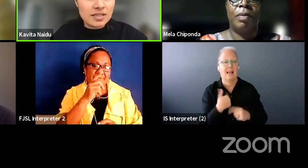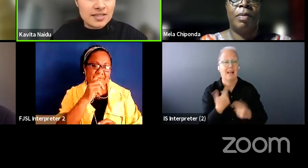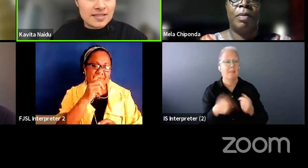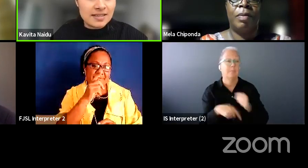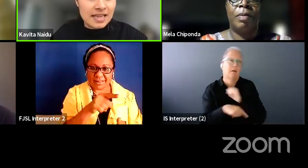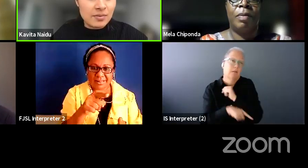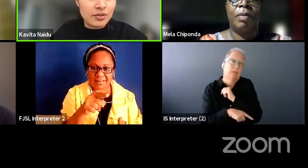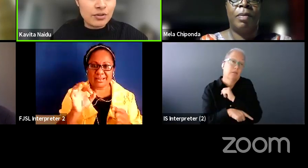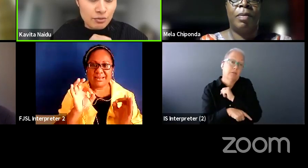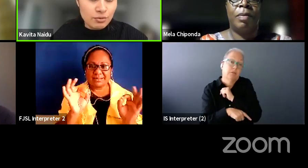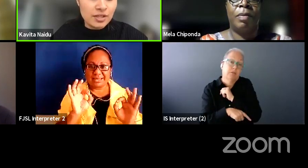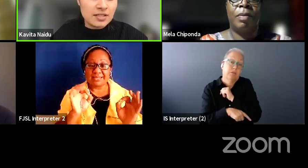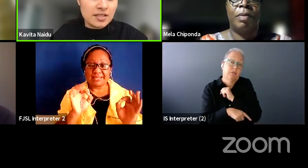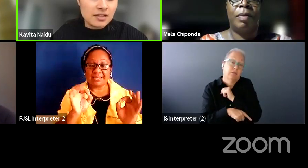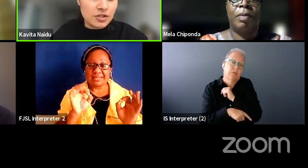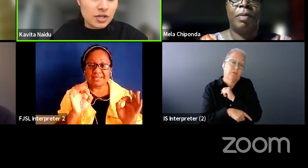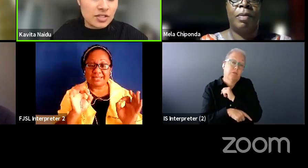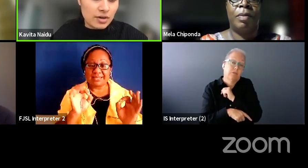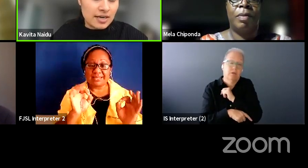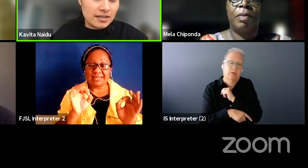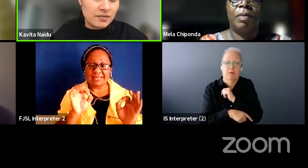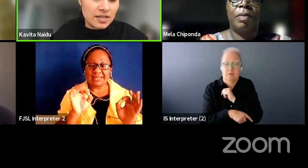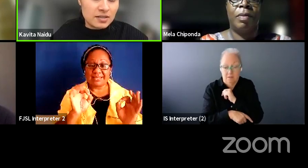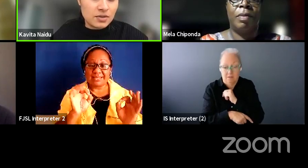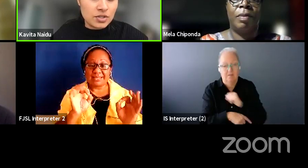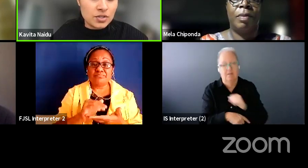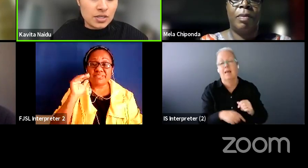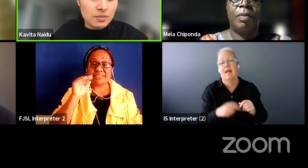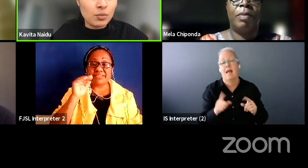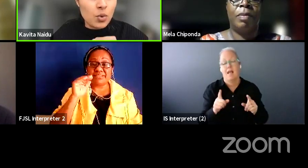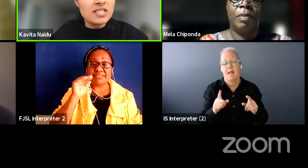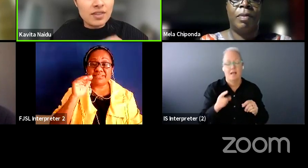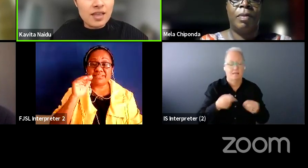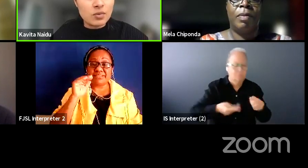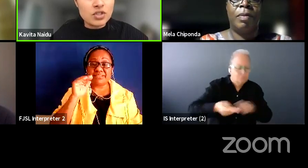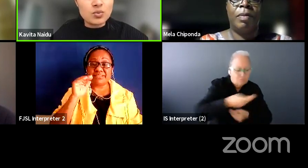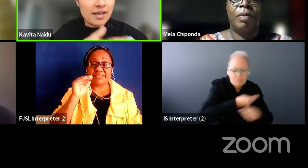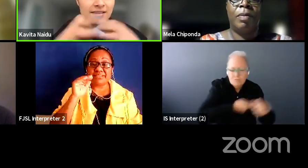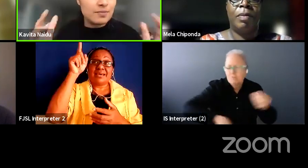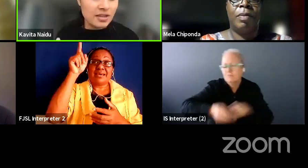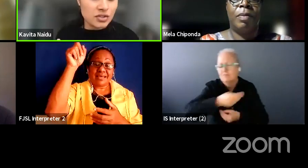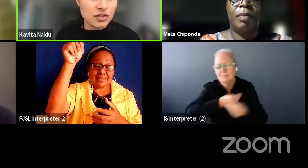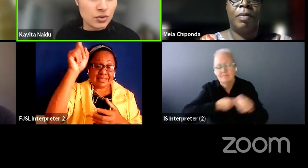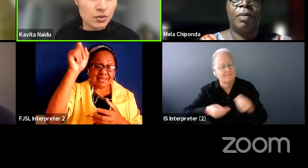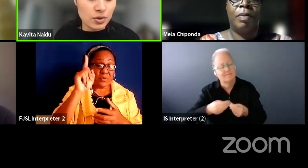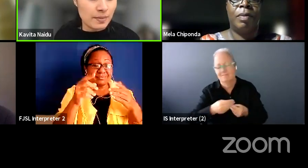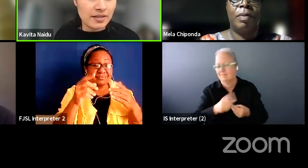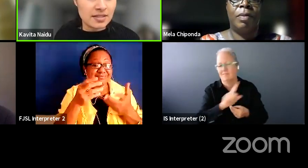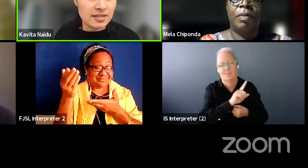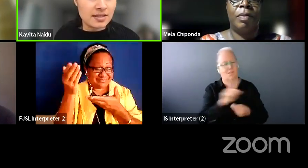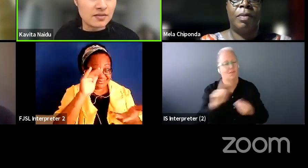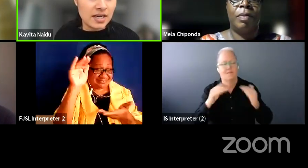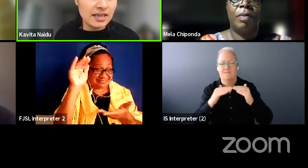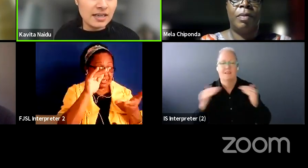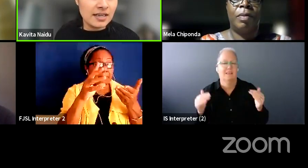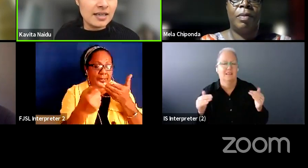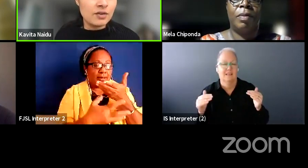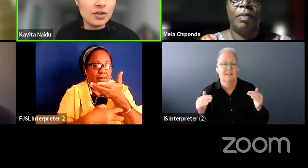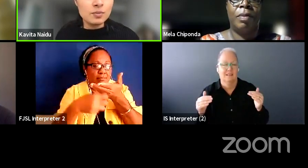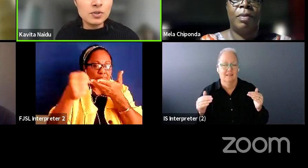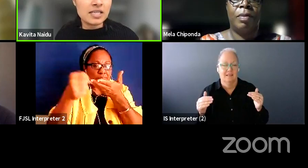our commodities and labor through this unjust trade and investment regime. It works for them, which is why these packages don't talk about these things,